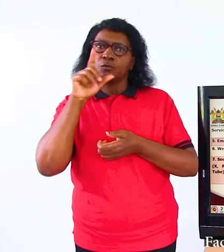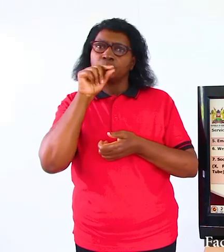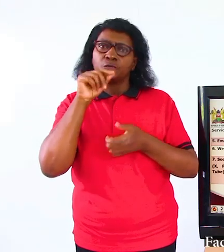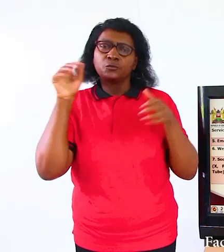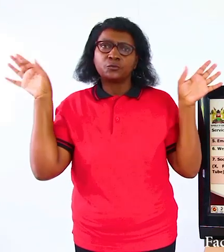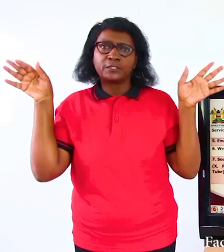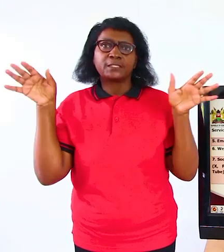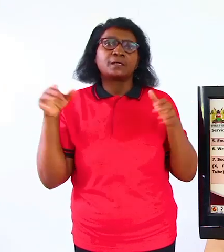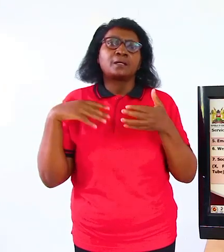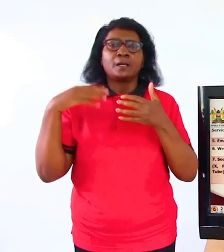Facebook,